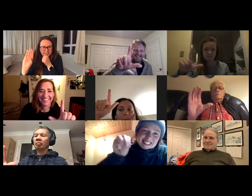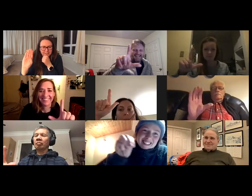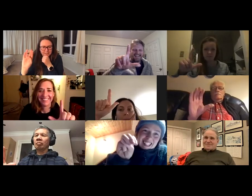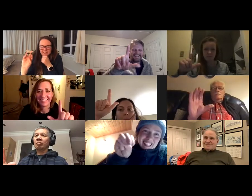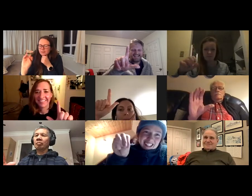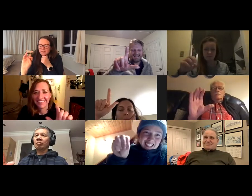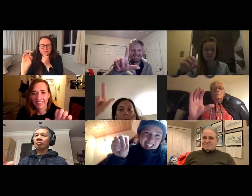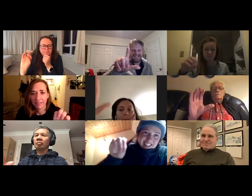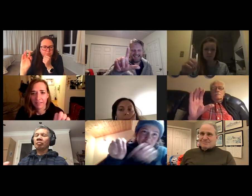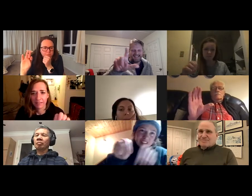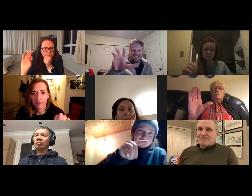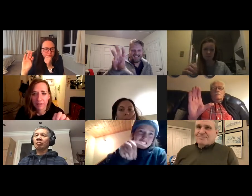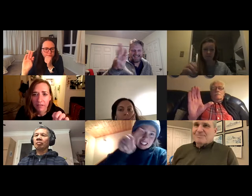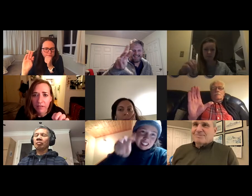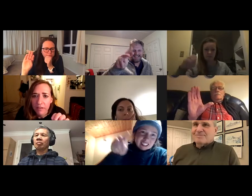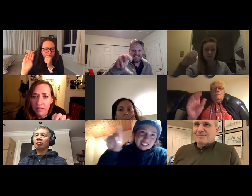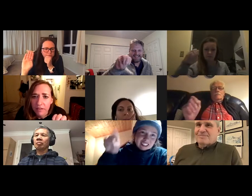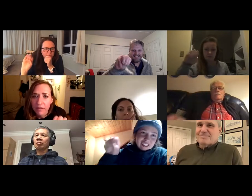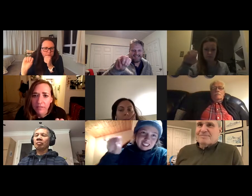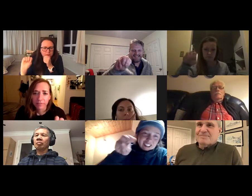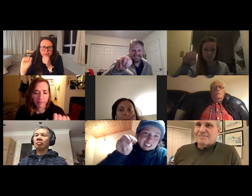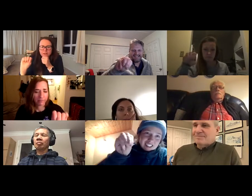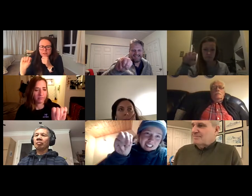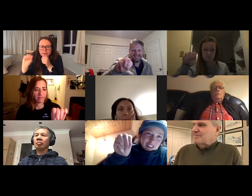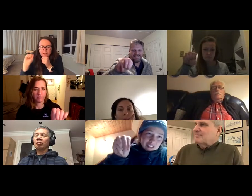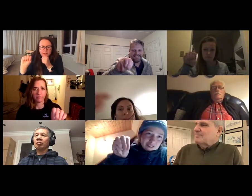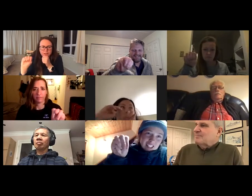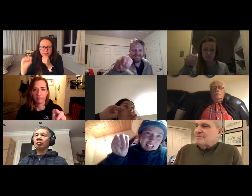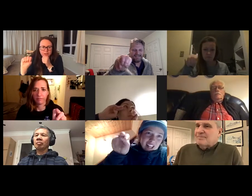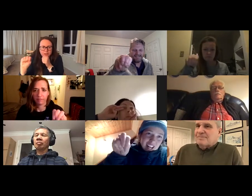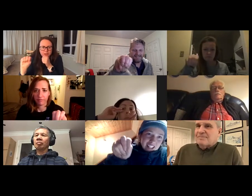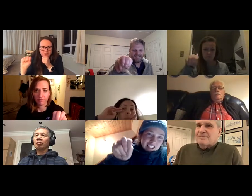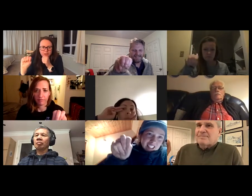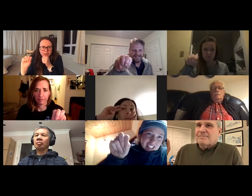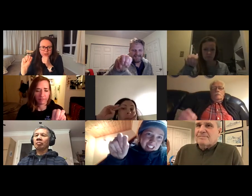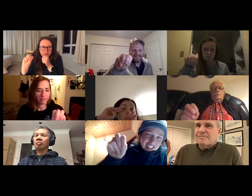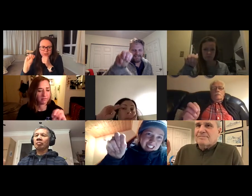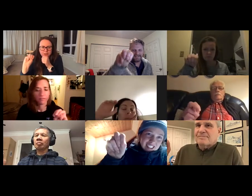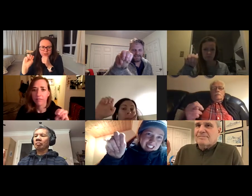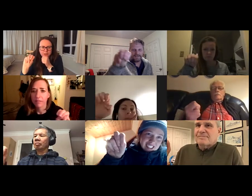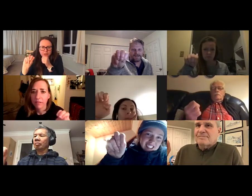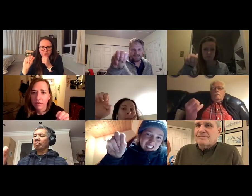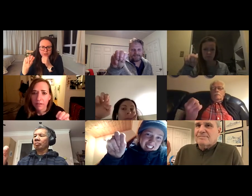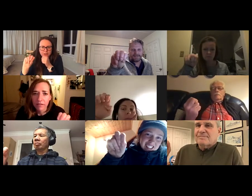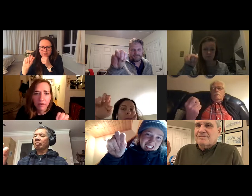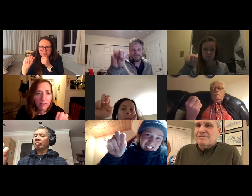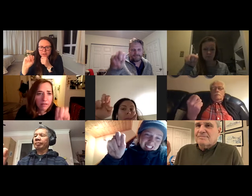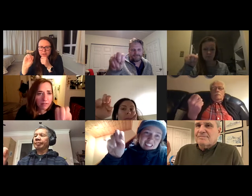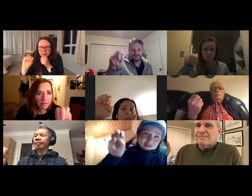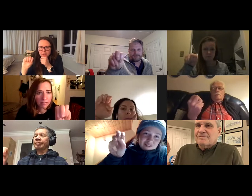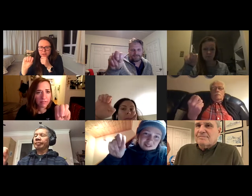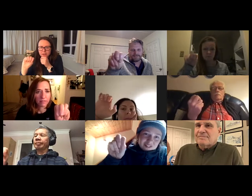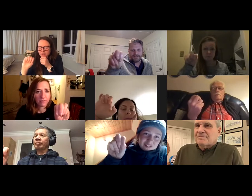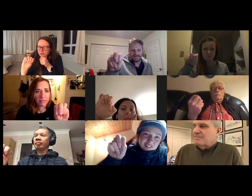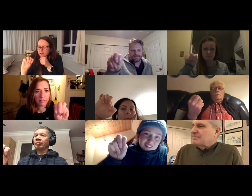M. This one's kind of nice to remember too because of the double M's. And then N is like this. So the 3 humps is M,